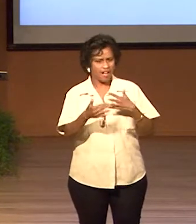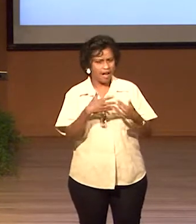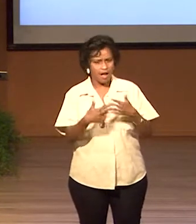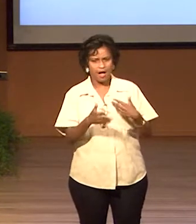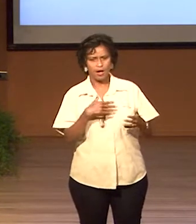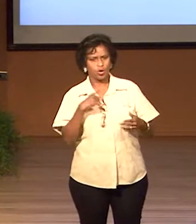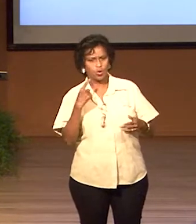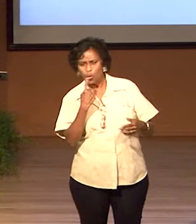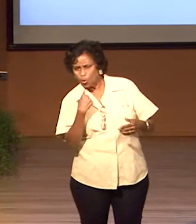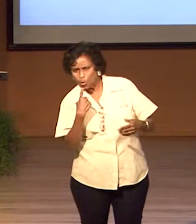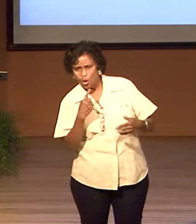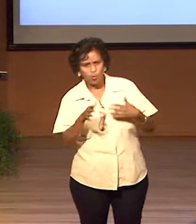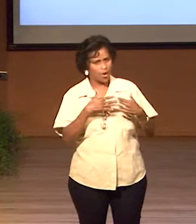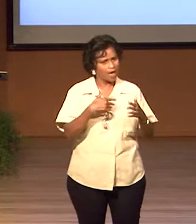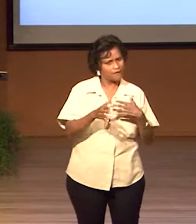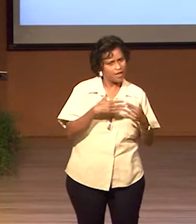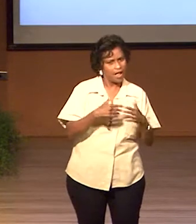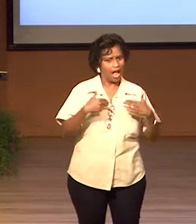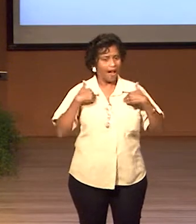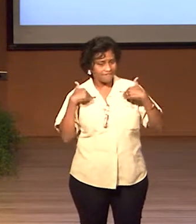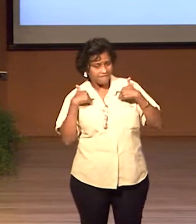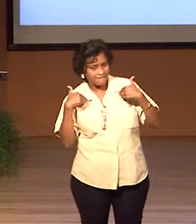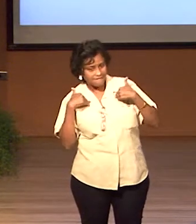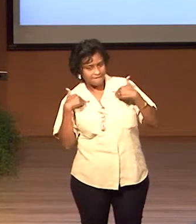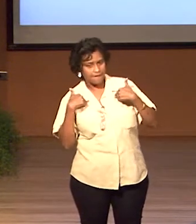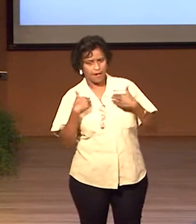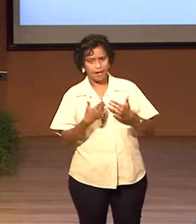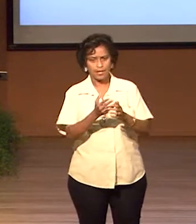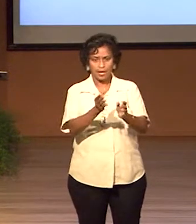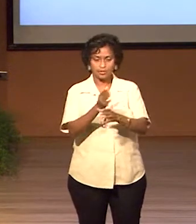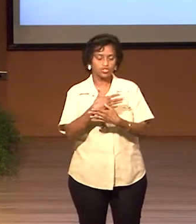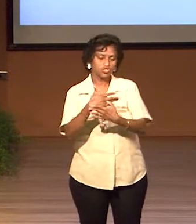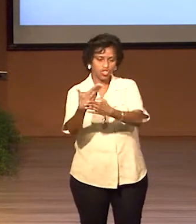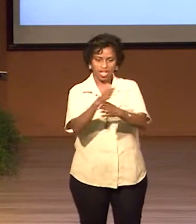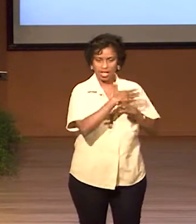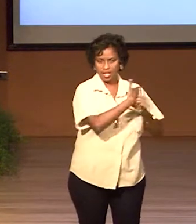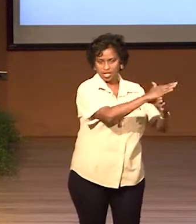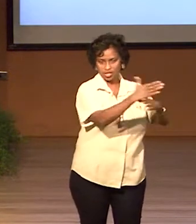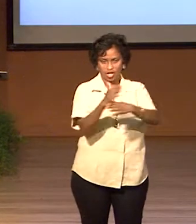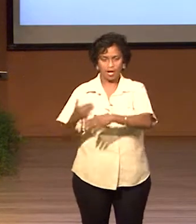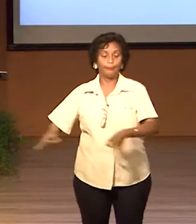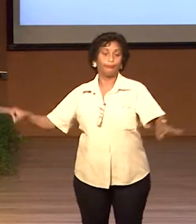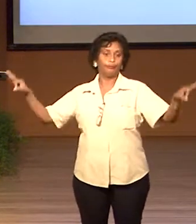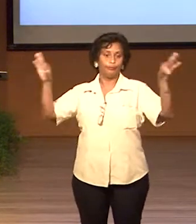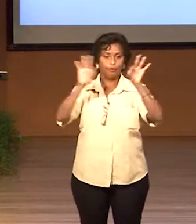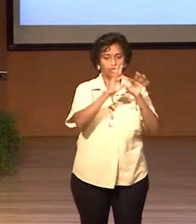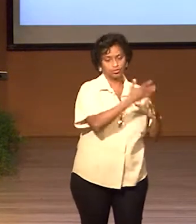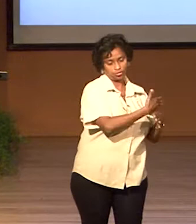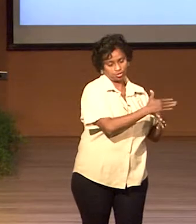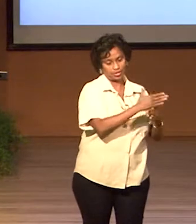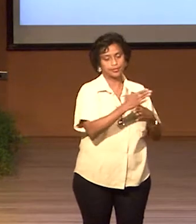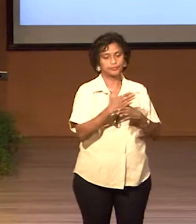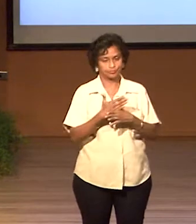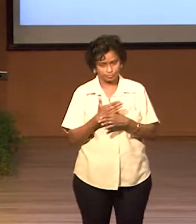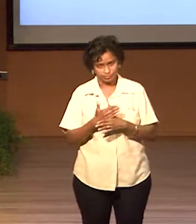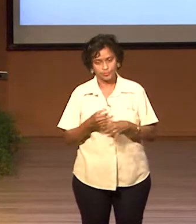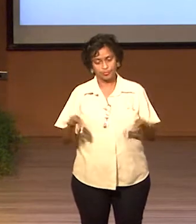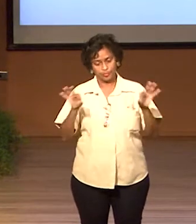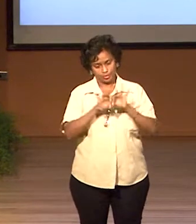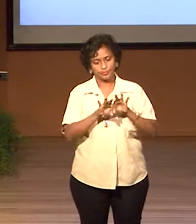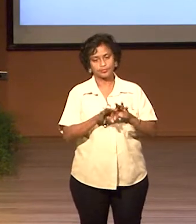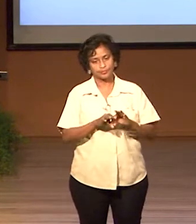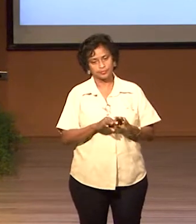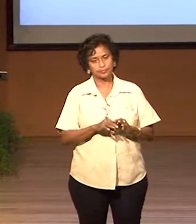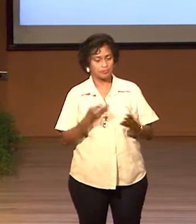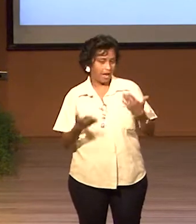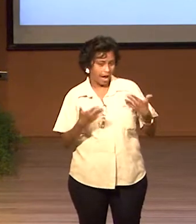be, has something that is important, has something to share, and to quote Oscar Pistorius, in spite of what they don't